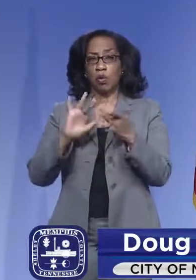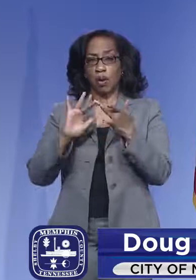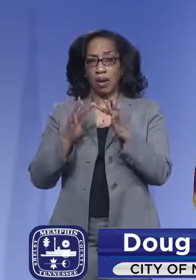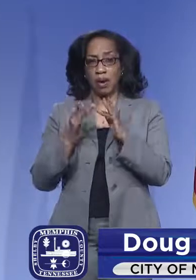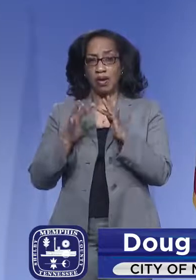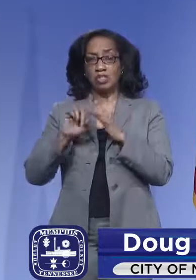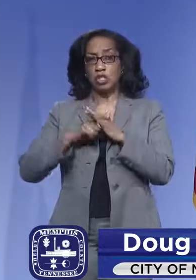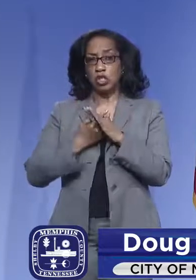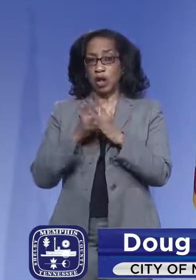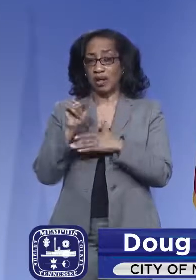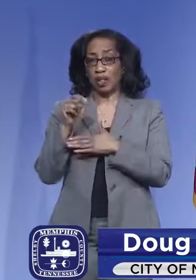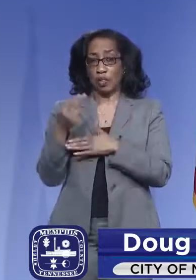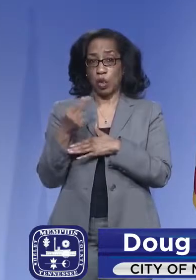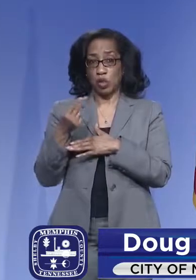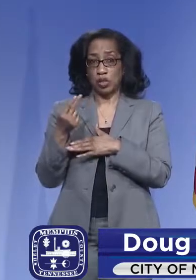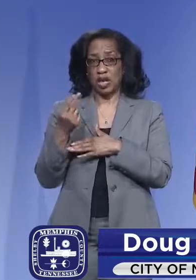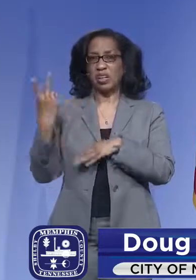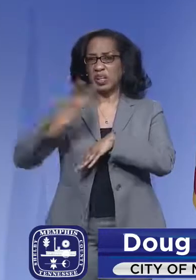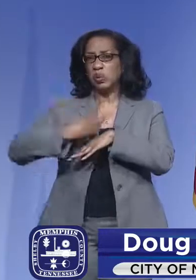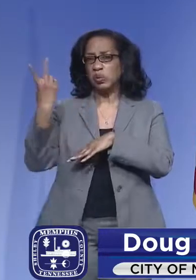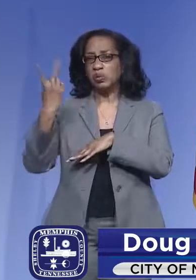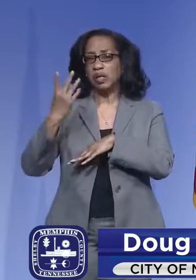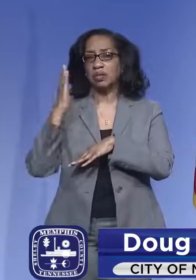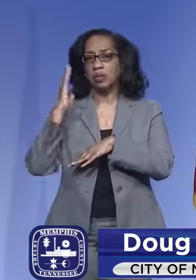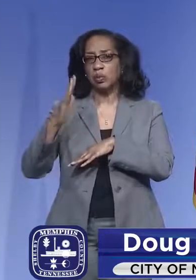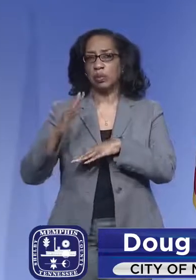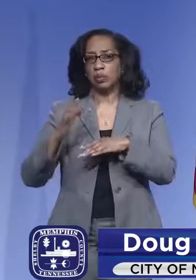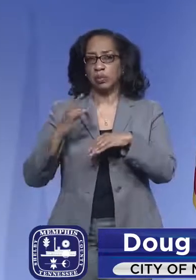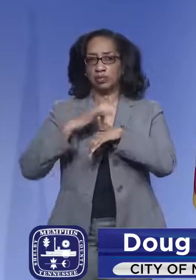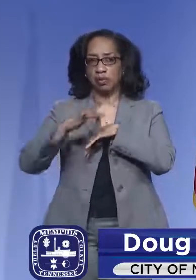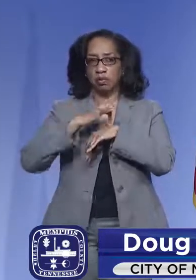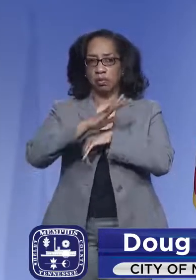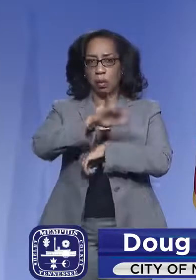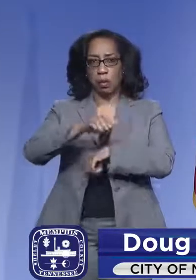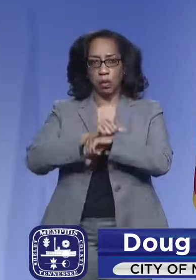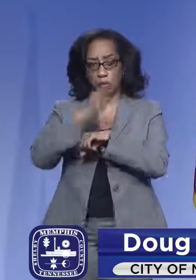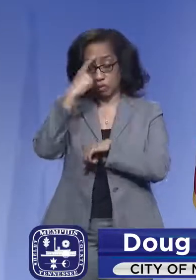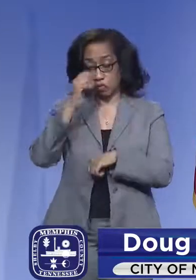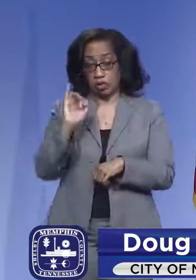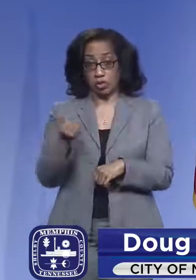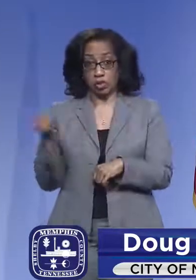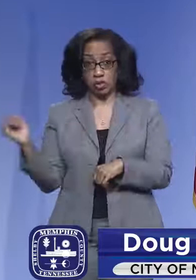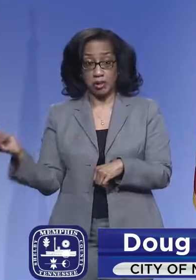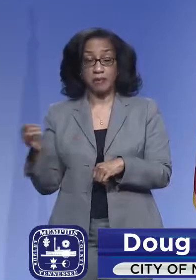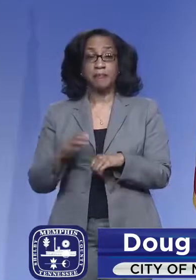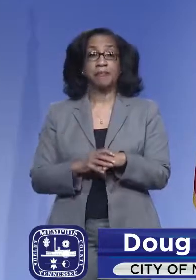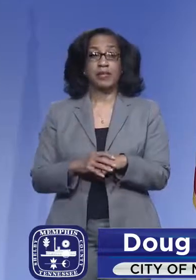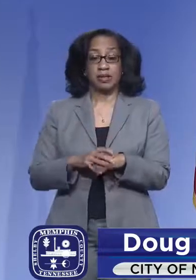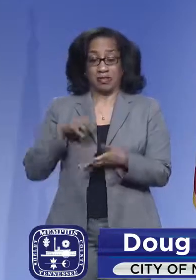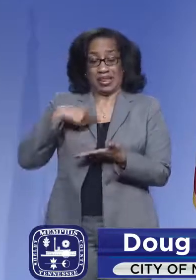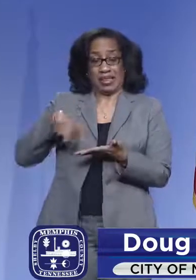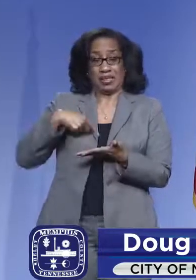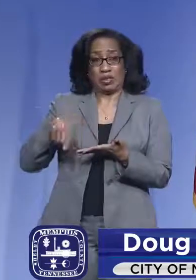guess that's 2 days from now. We have already kind of booked out our appointments and our availability